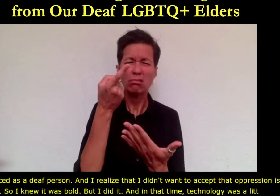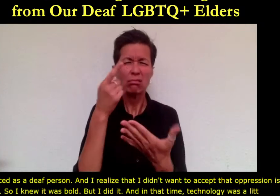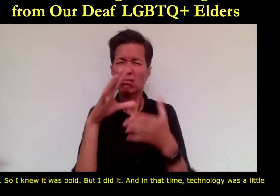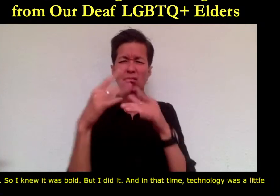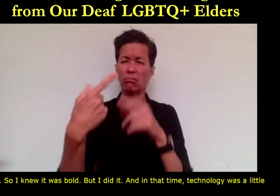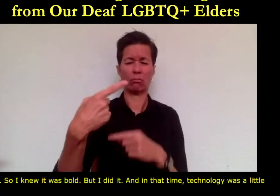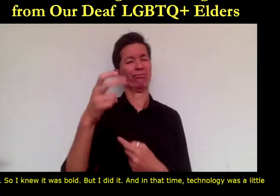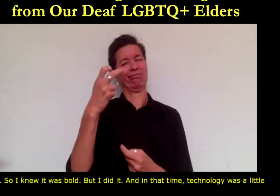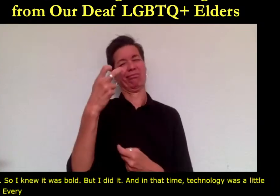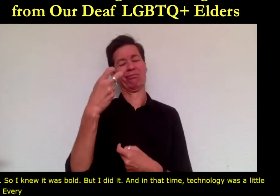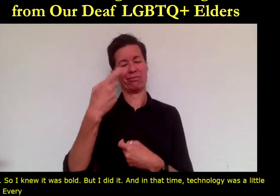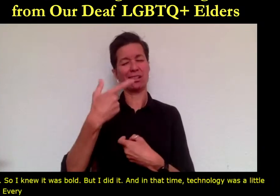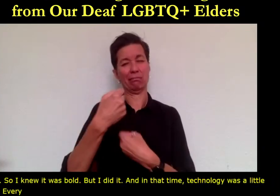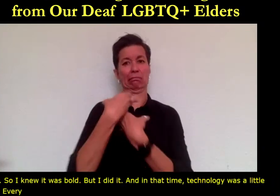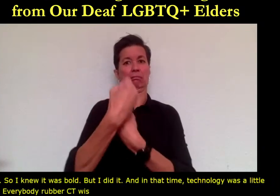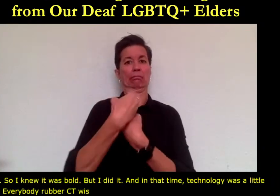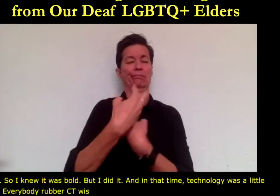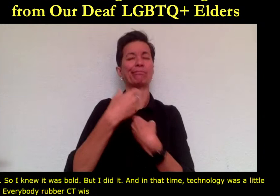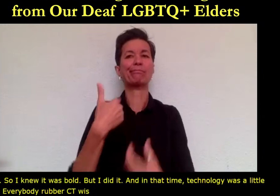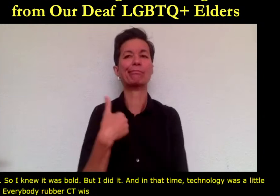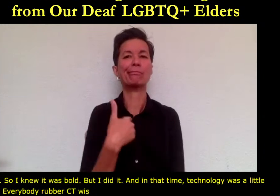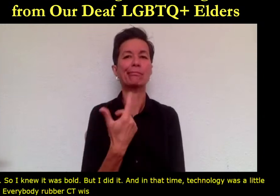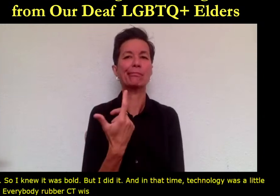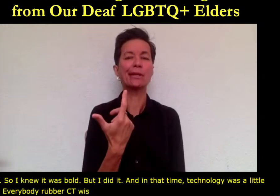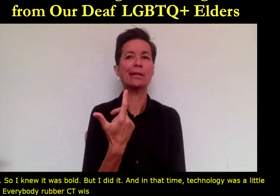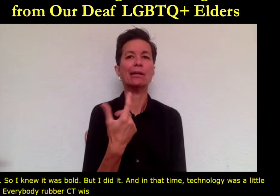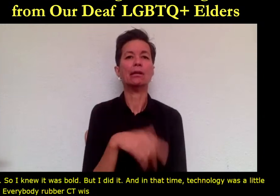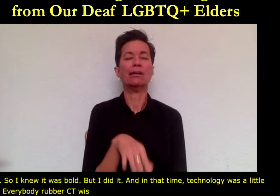they came at me and asked me what was going on you know kind of yelled at me